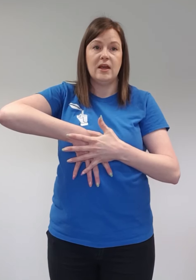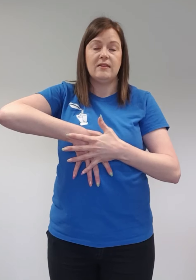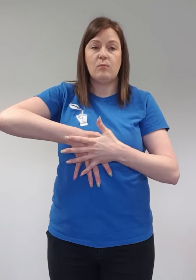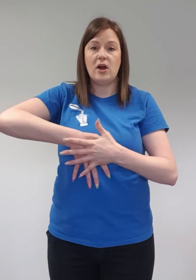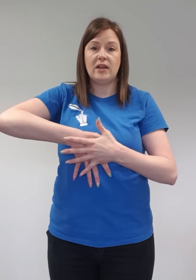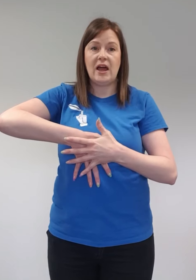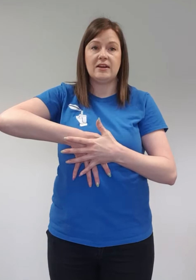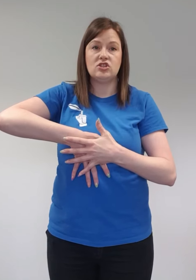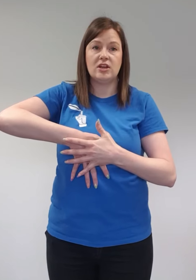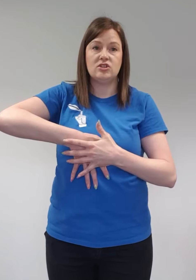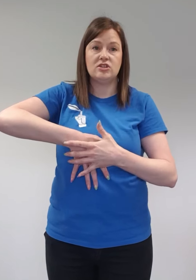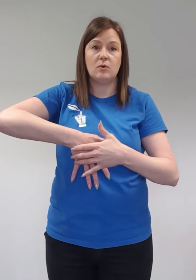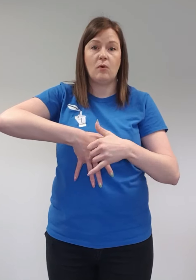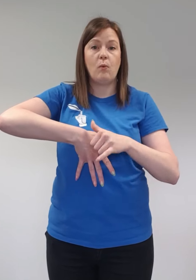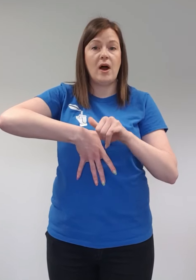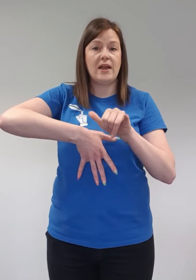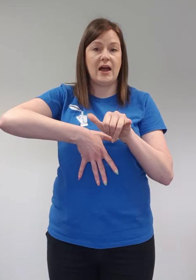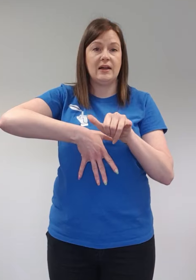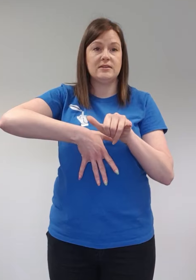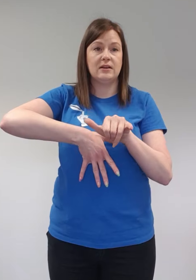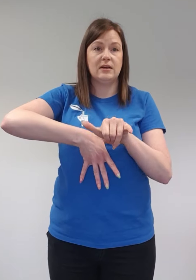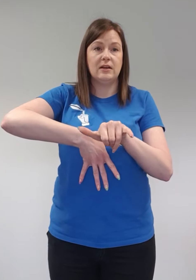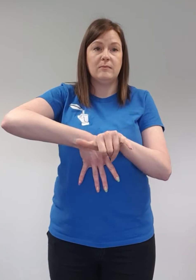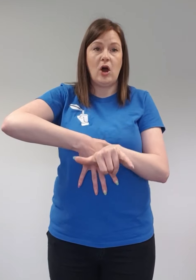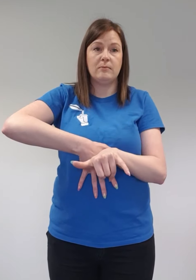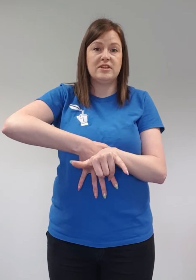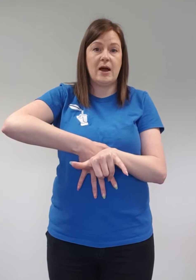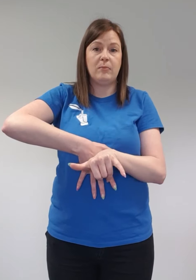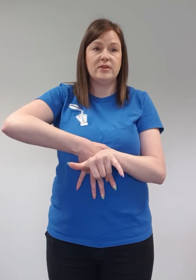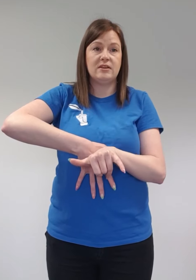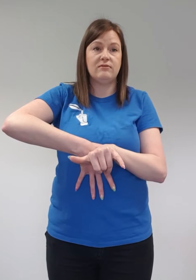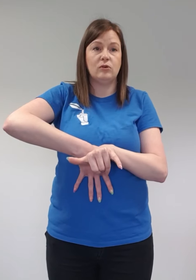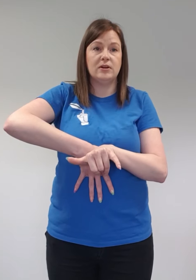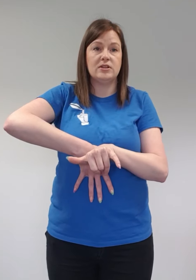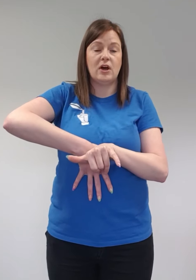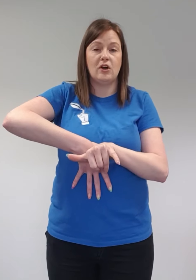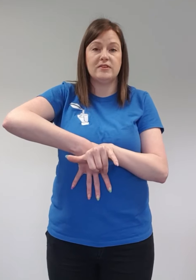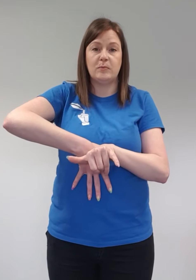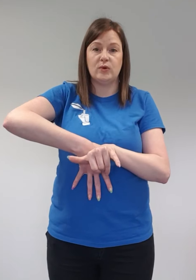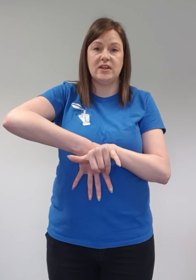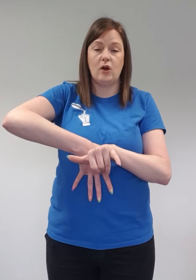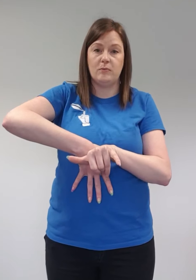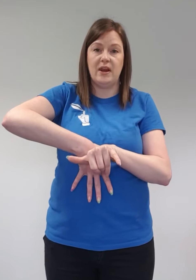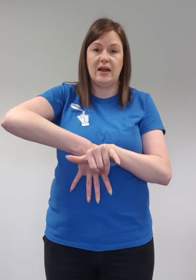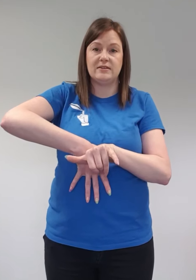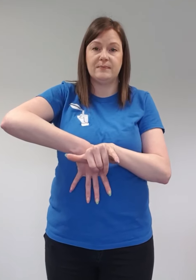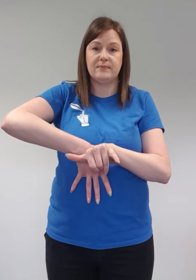Then working hand changes to a Y hand, palm down, pointing forward over supporting open hand.